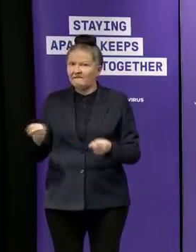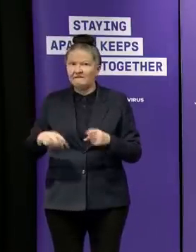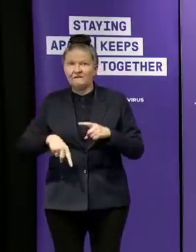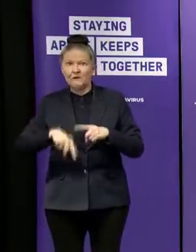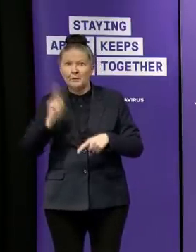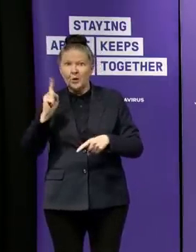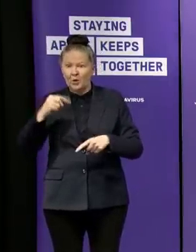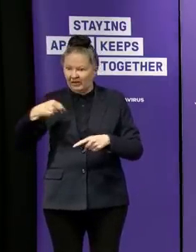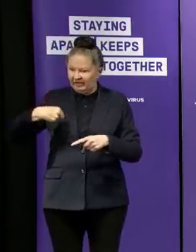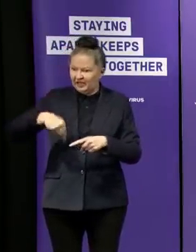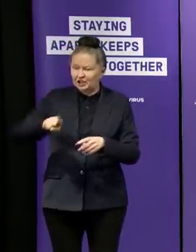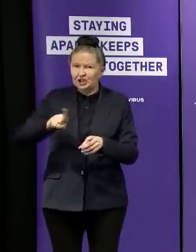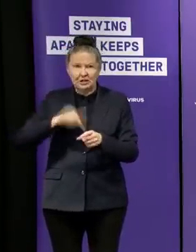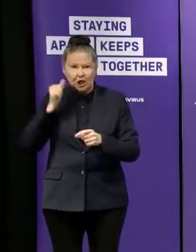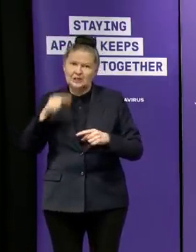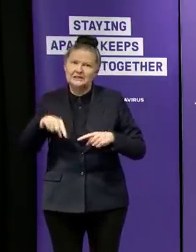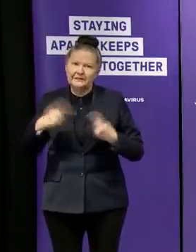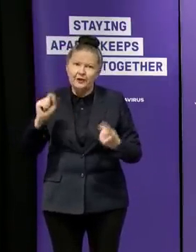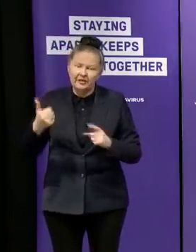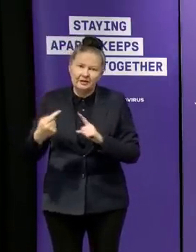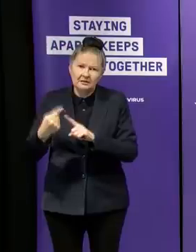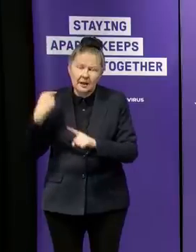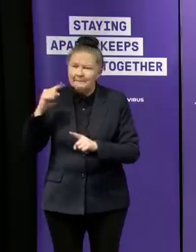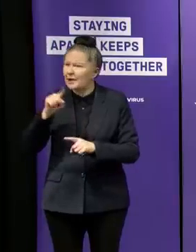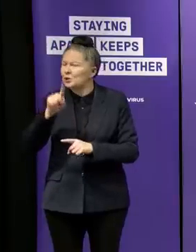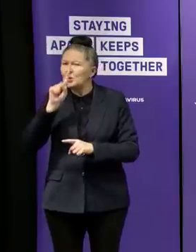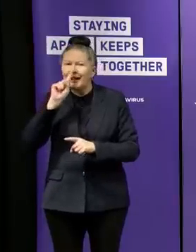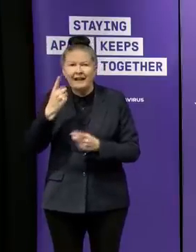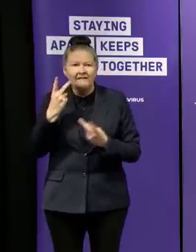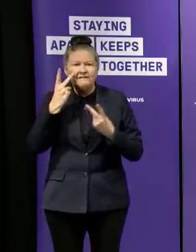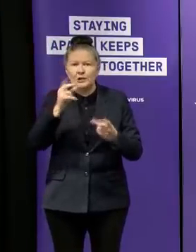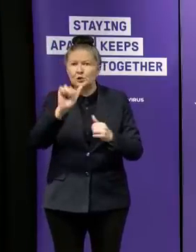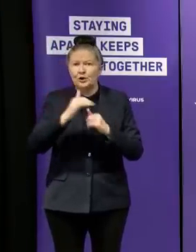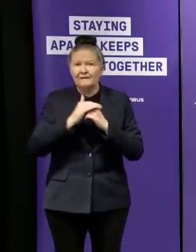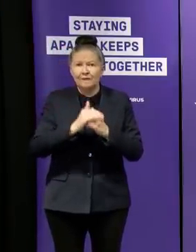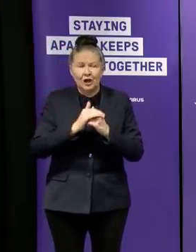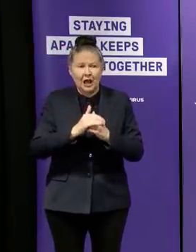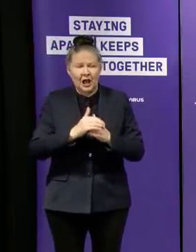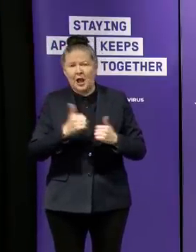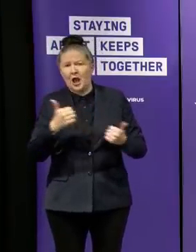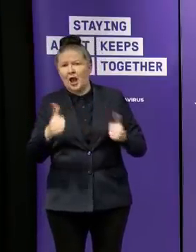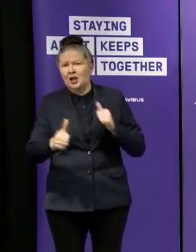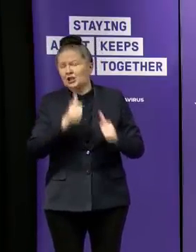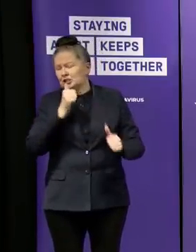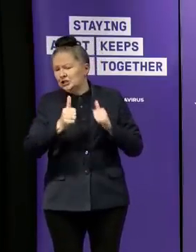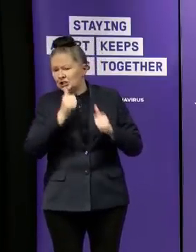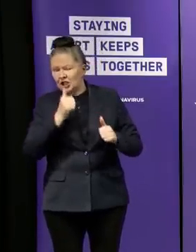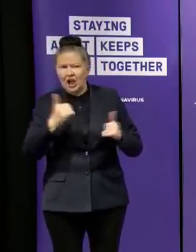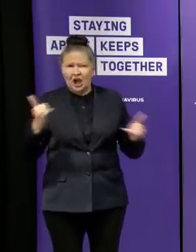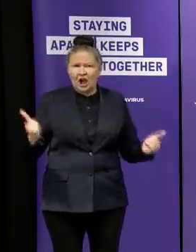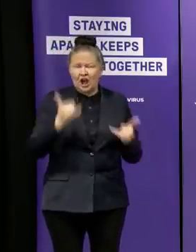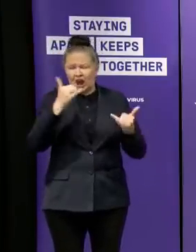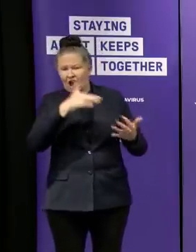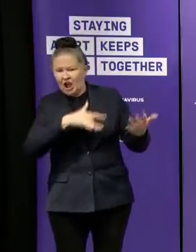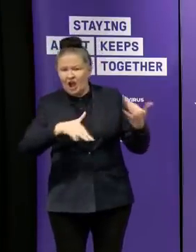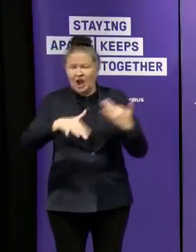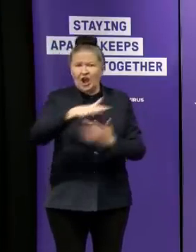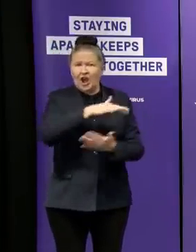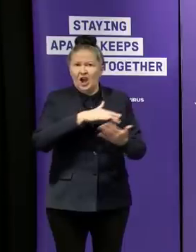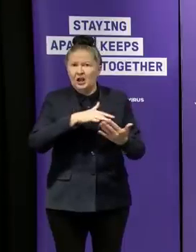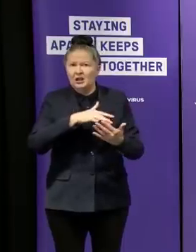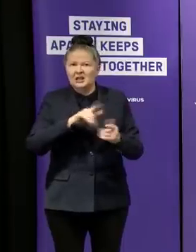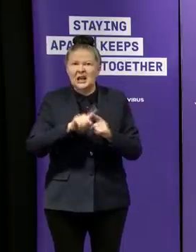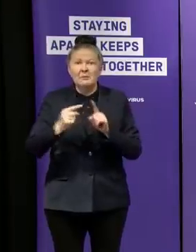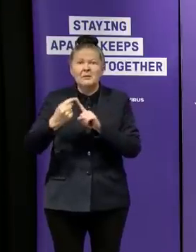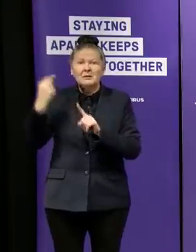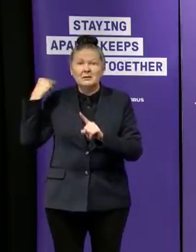different. You just can't be going around to your friend's place and having a normal grand final Saturday because